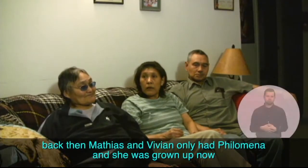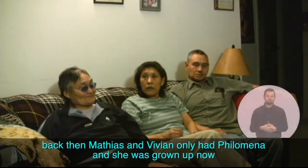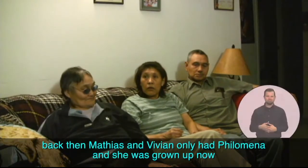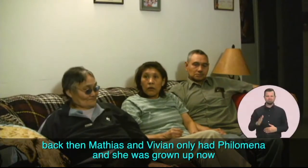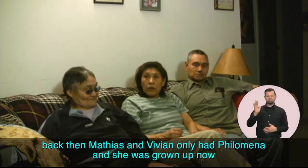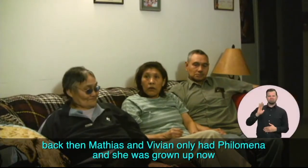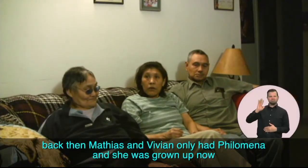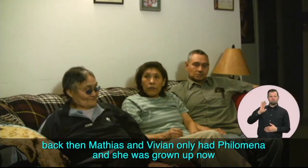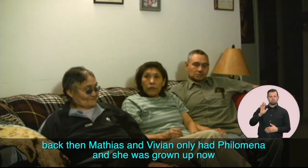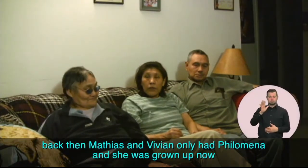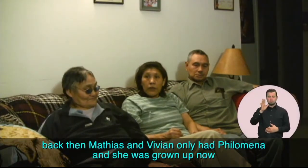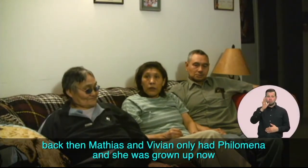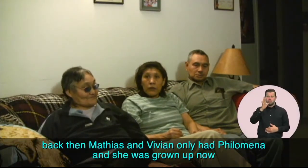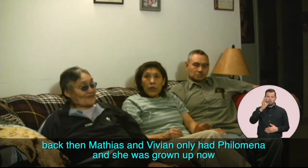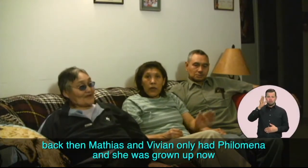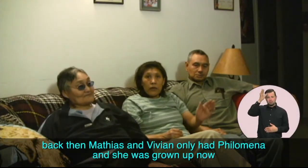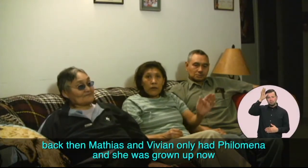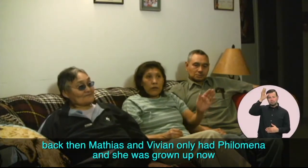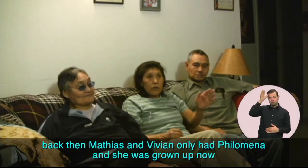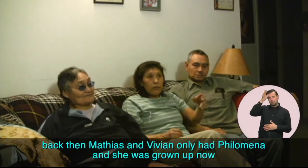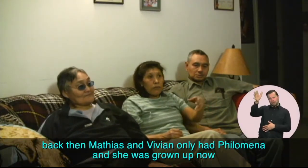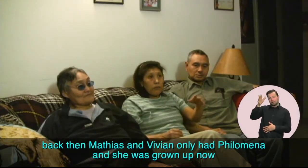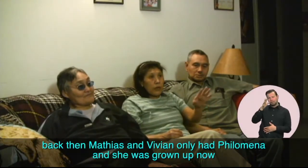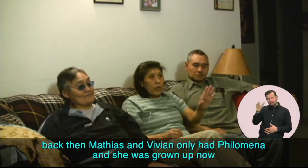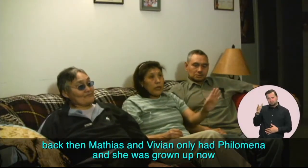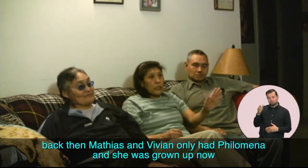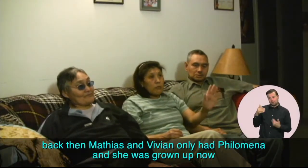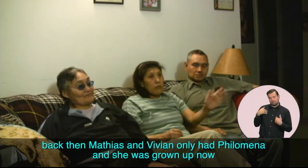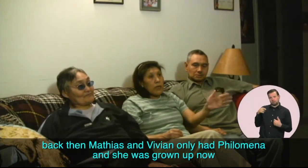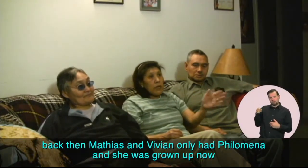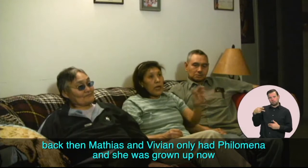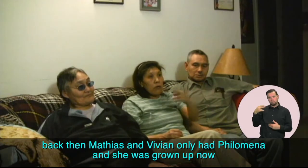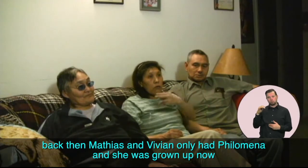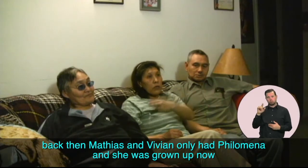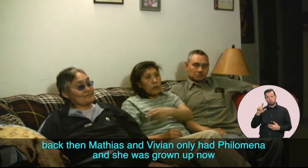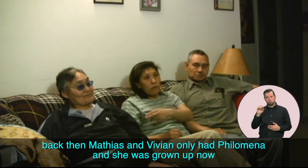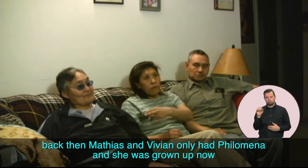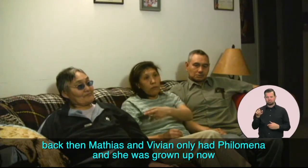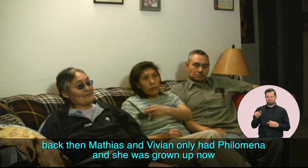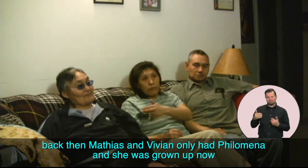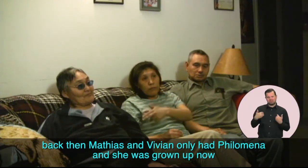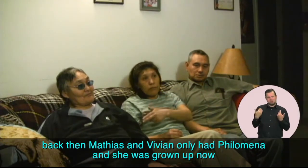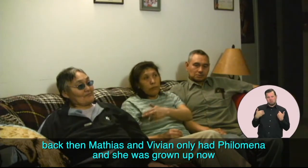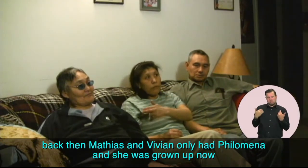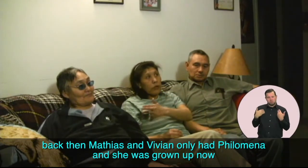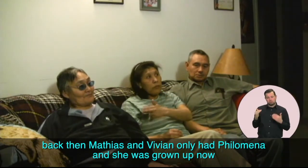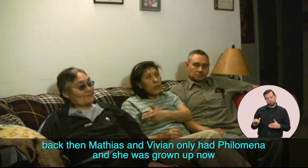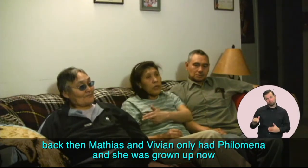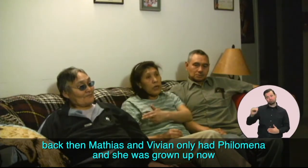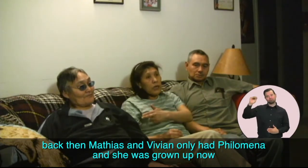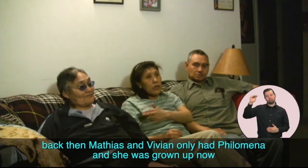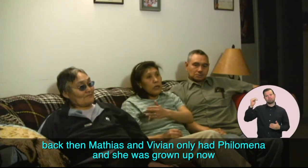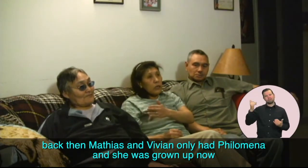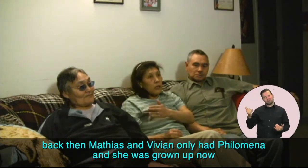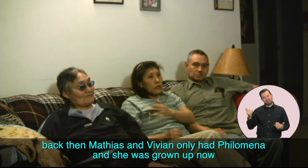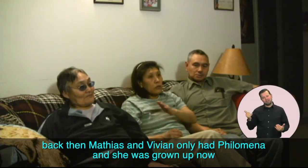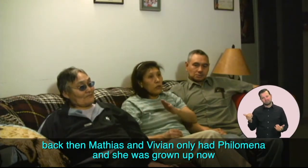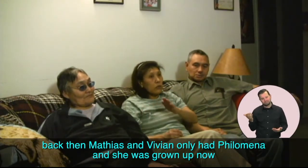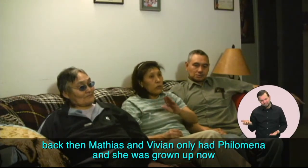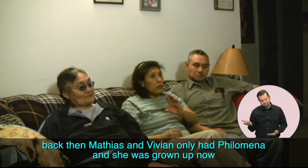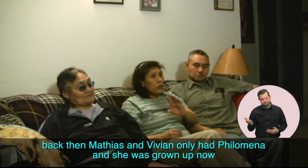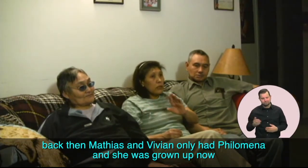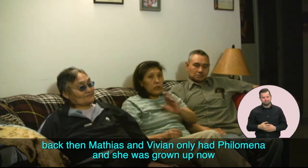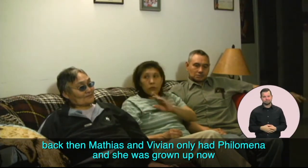Back then, the Mackays and Bibian had only Philomena. Yeah.